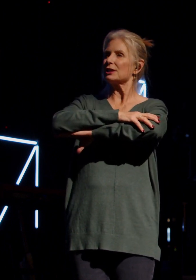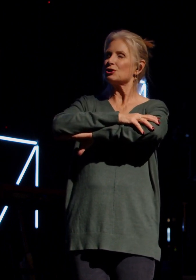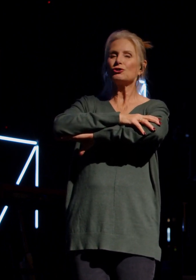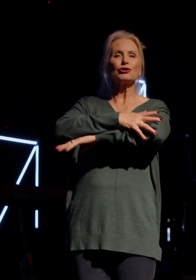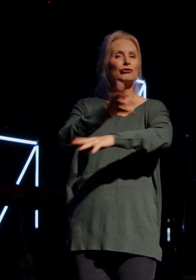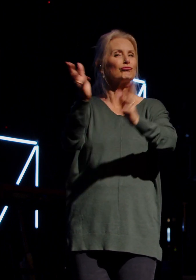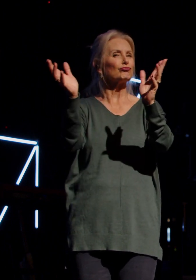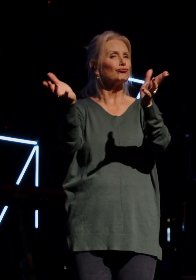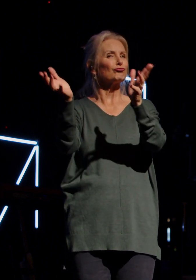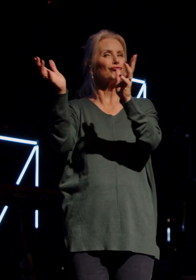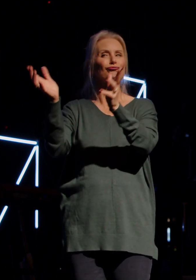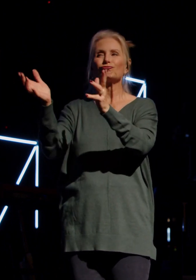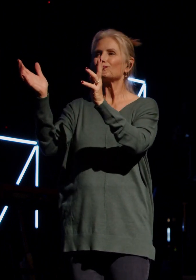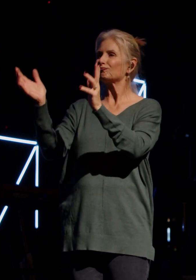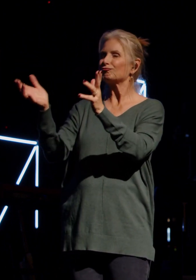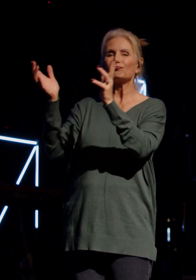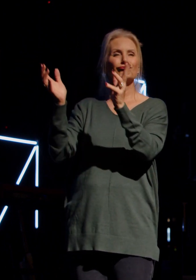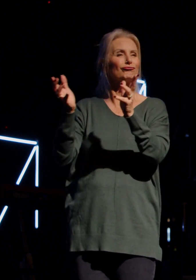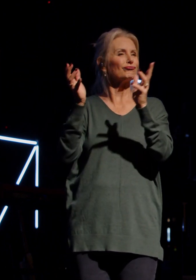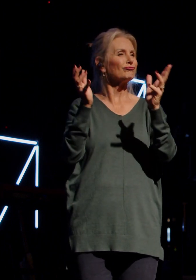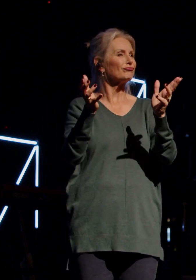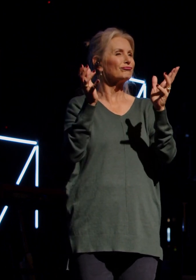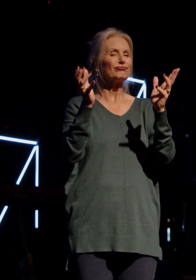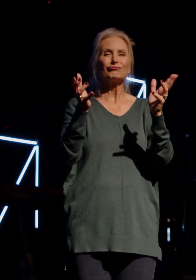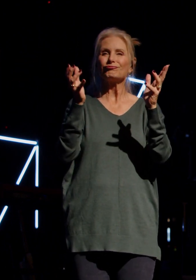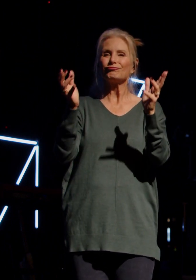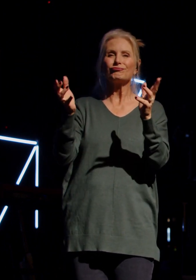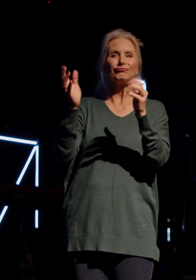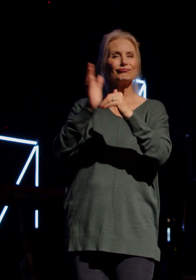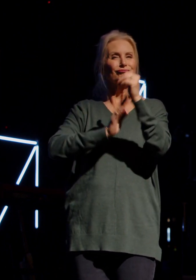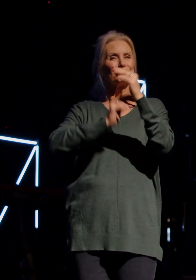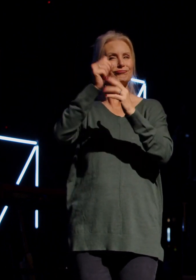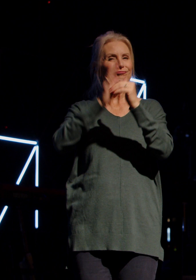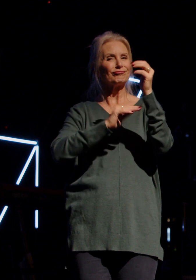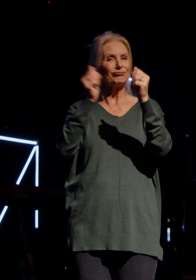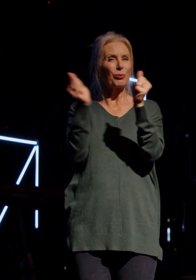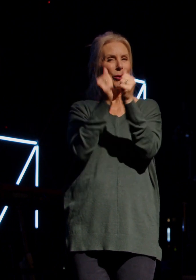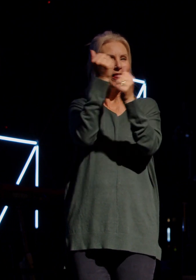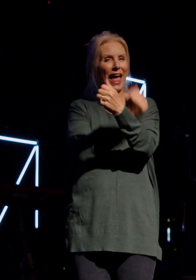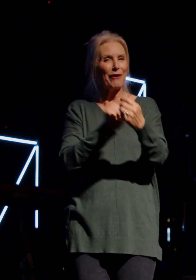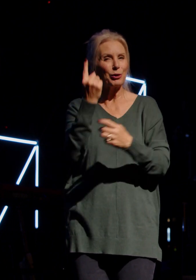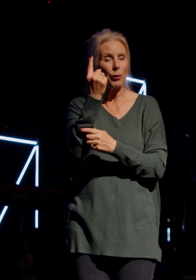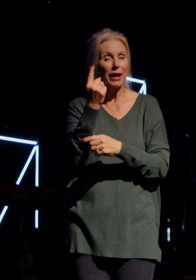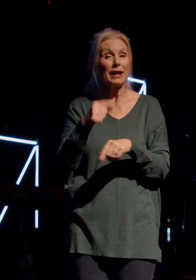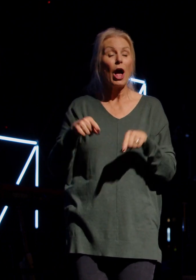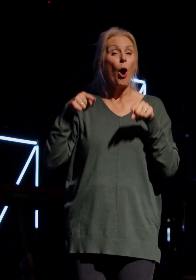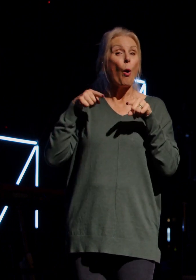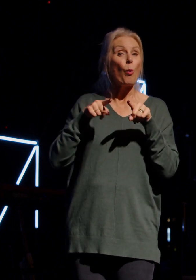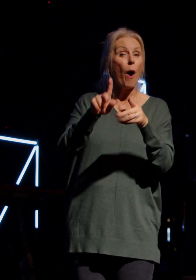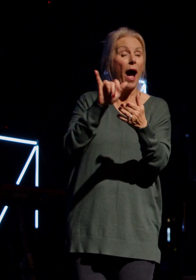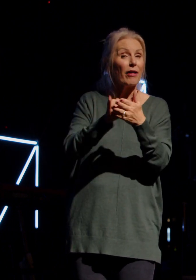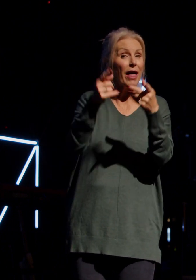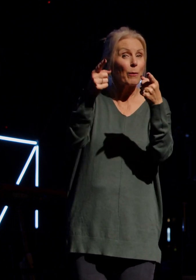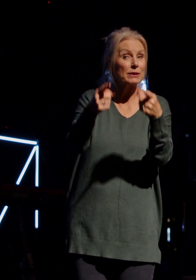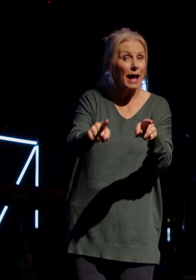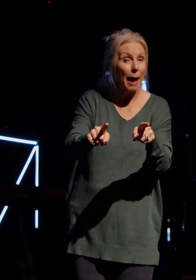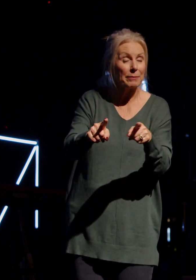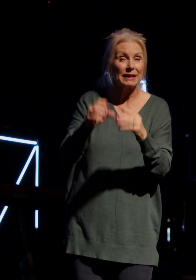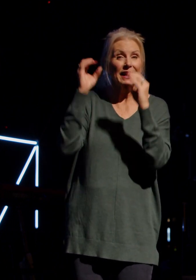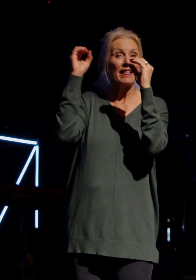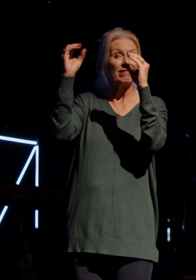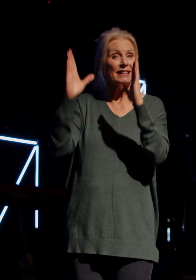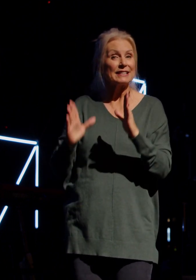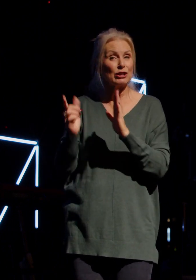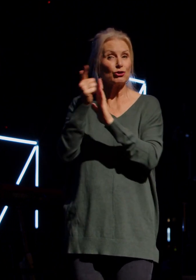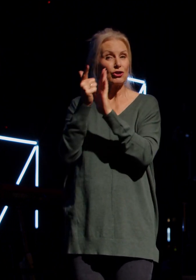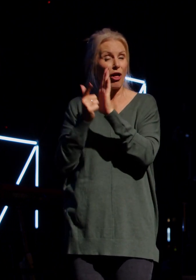and the tax collectors, like, no big deal. Now, while this is going on, the teachers of the law, known as the Pharisees,